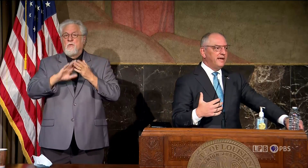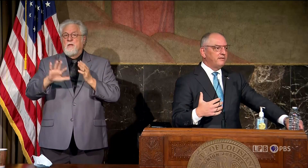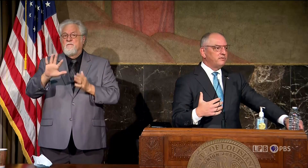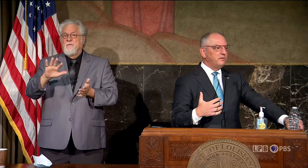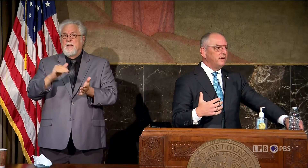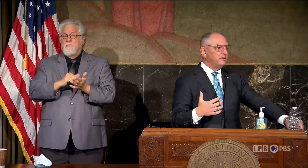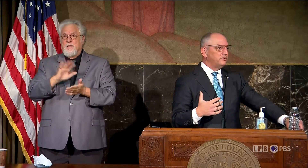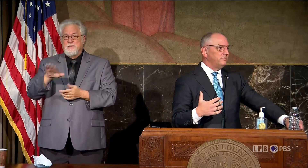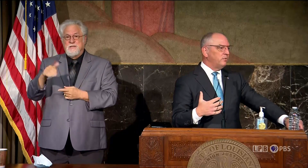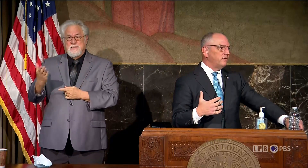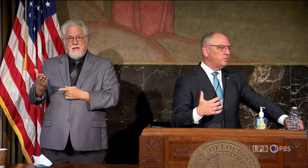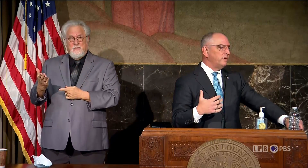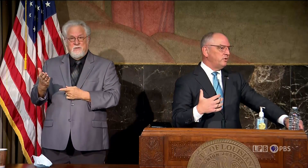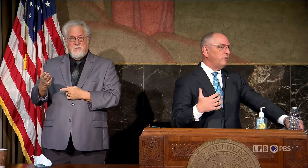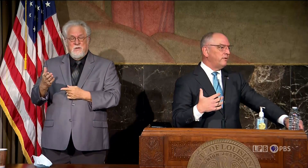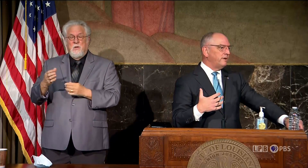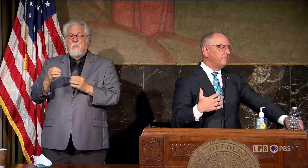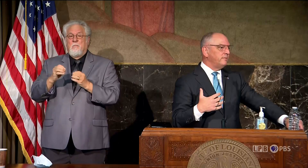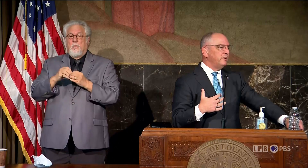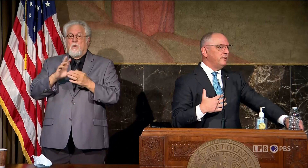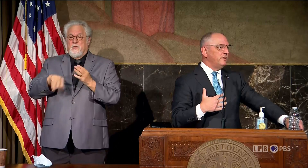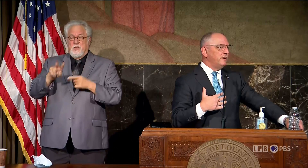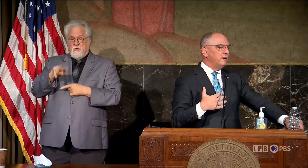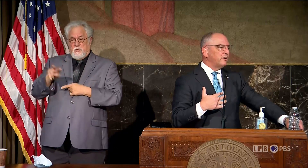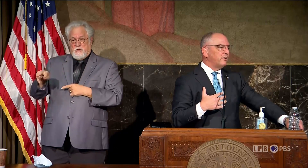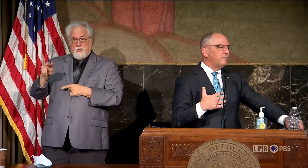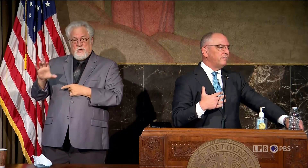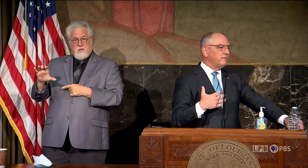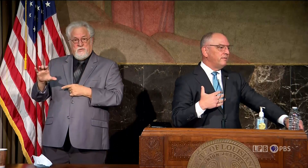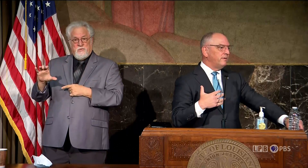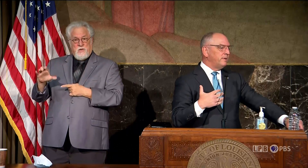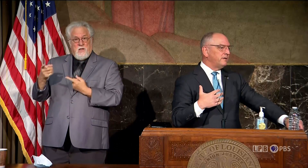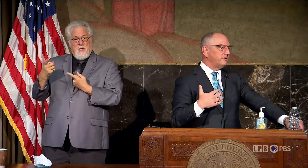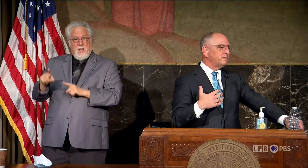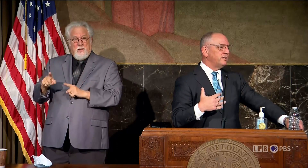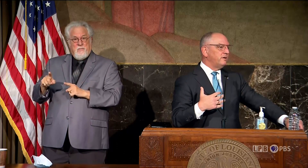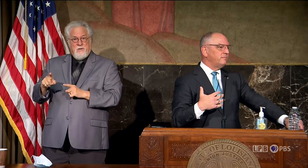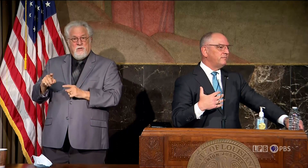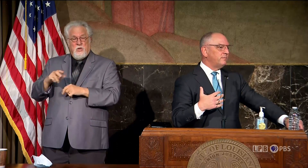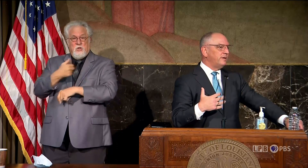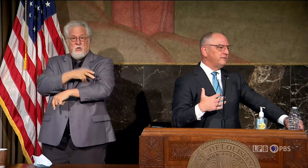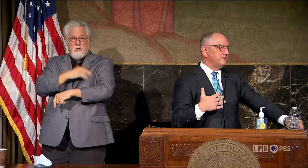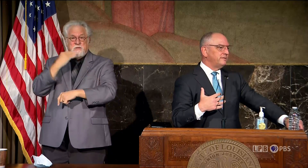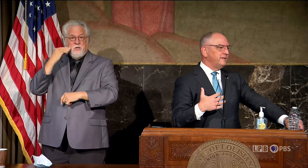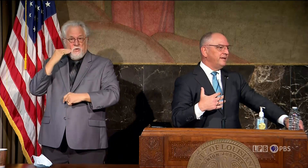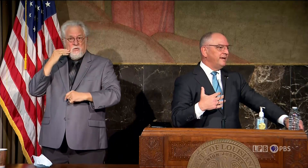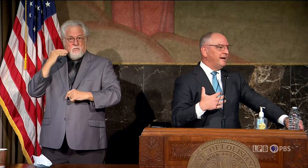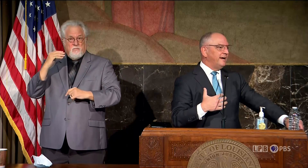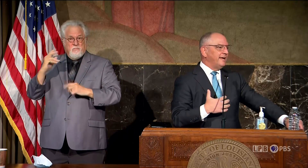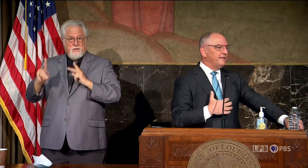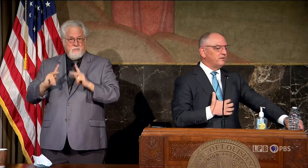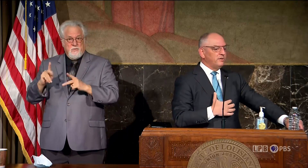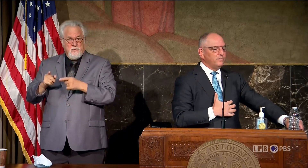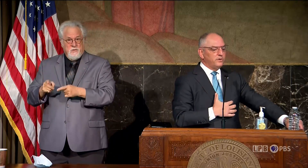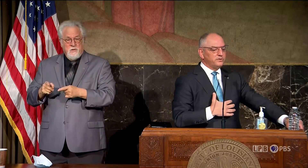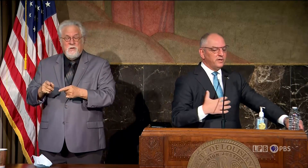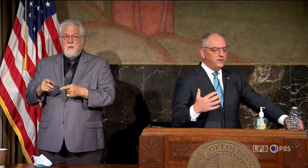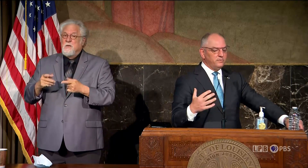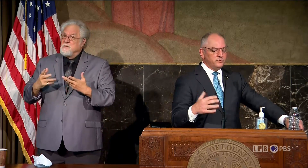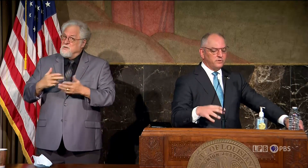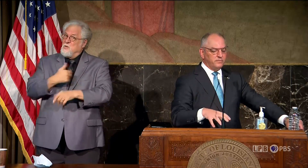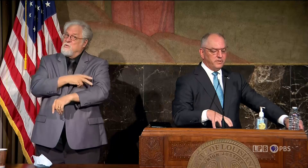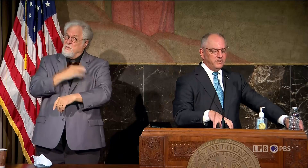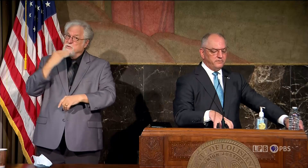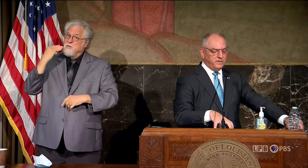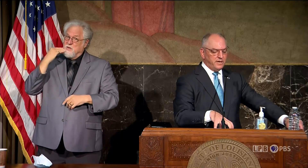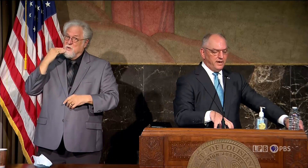5,000 deaths, more than 2,200 of them occurred among nursing home residents. And so nursing